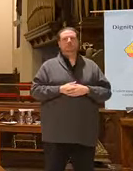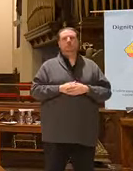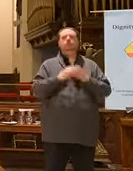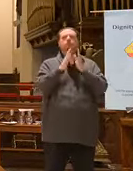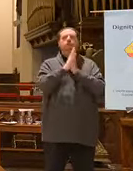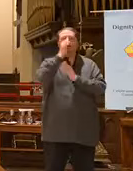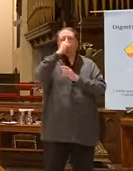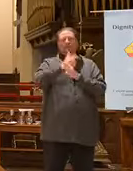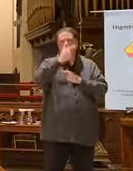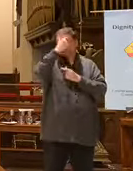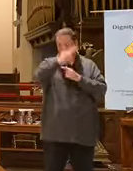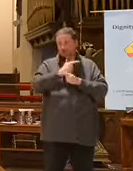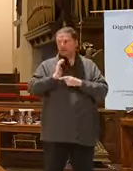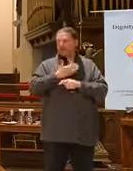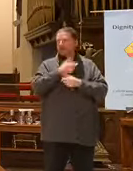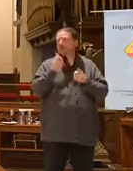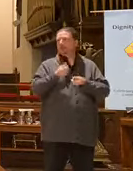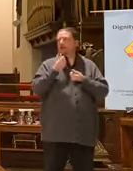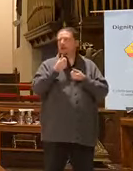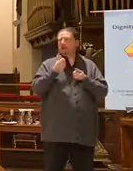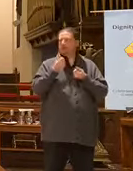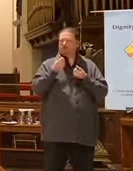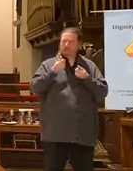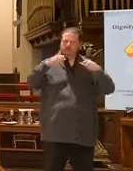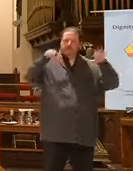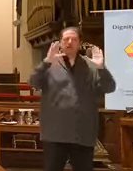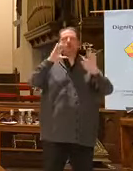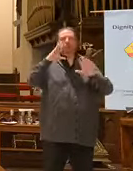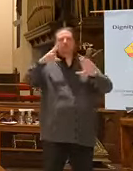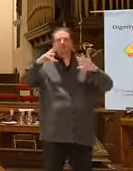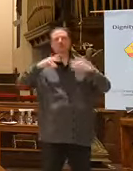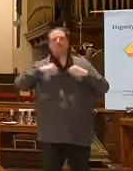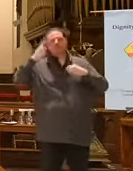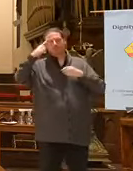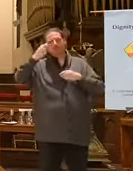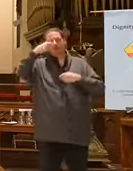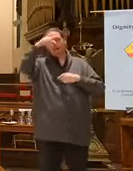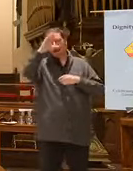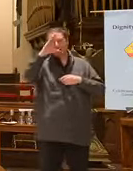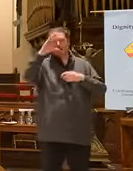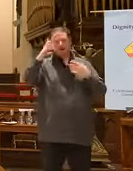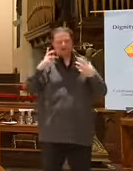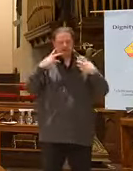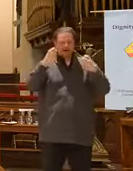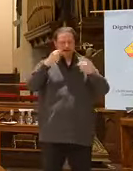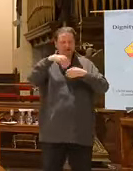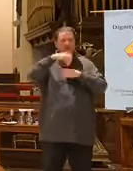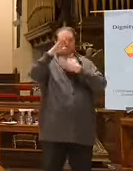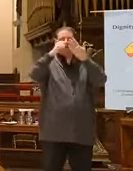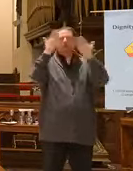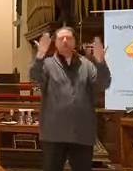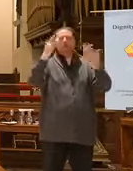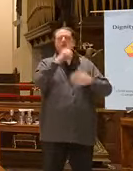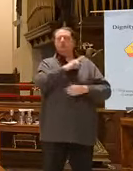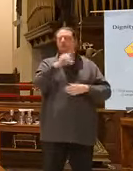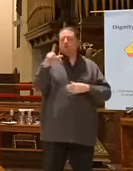Pray, my sisters and brothers, that our sacrifice may be acceptable before our God Almighty in heaven.